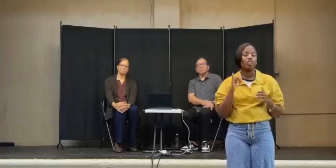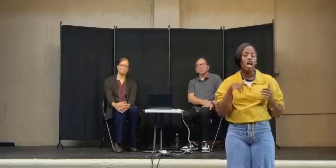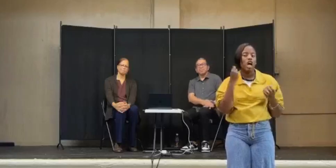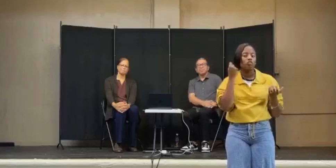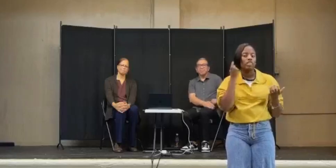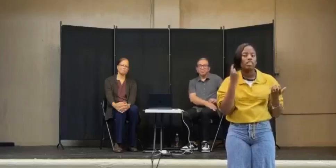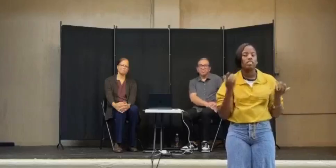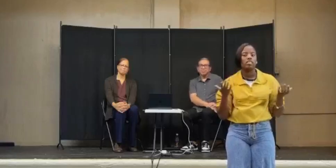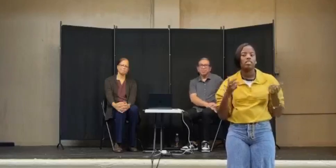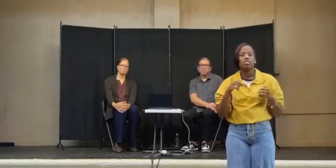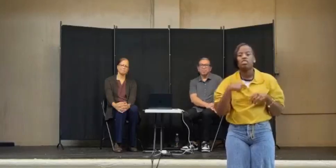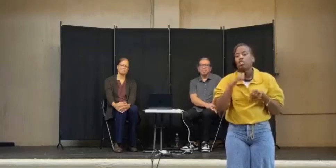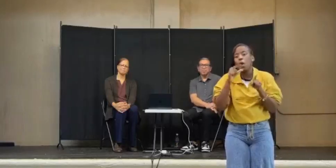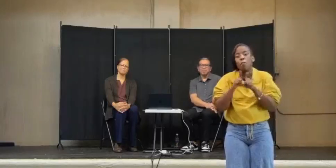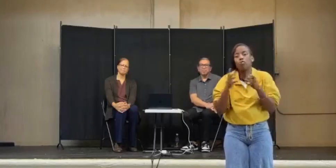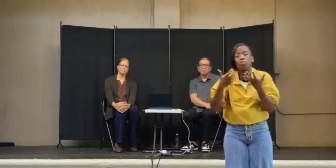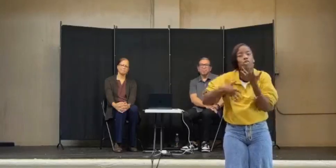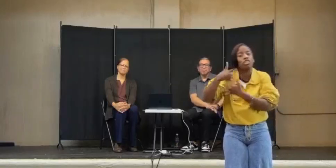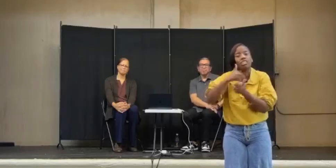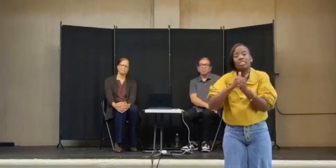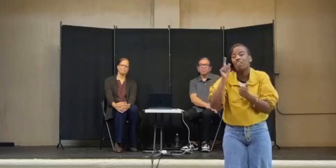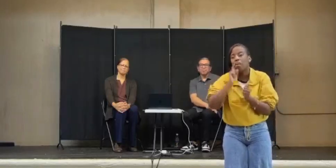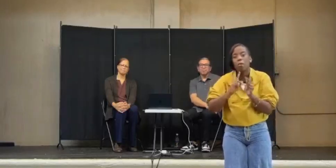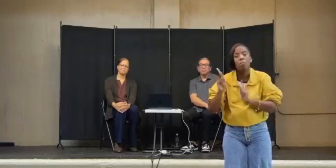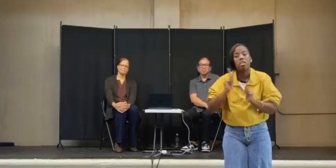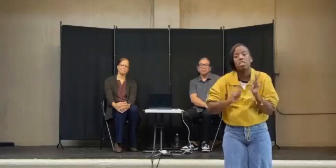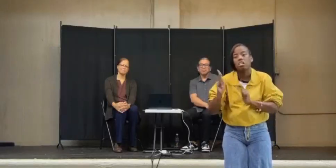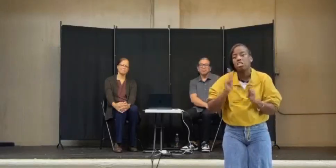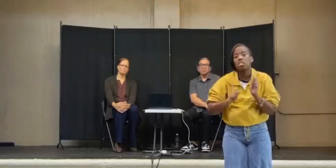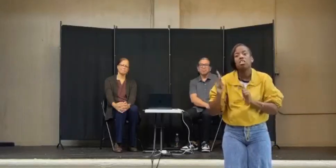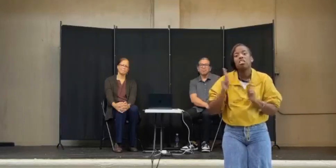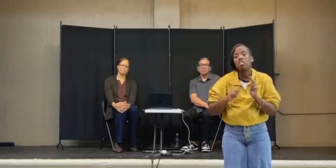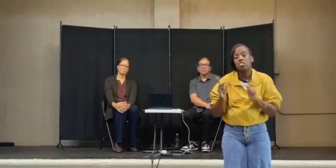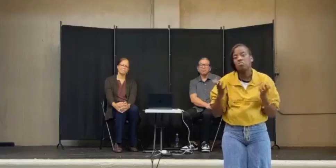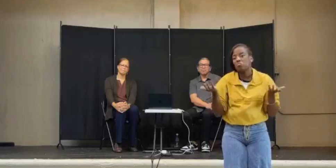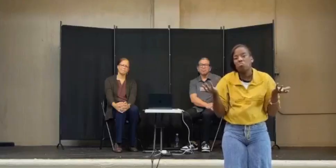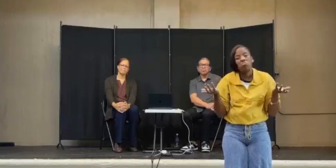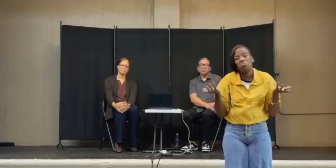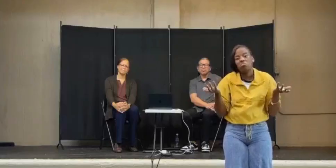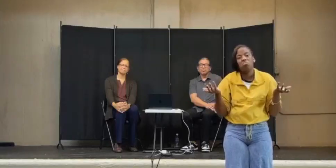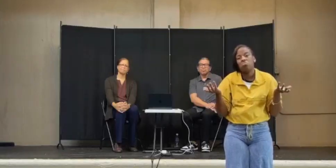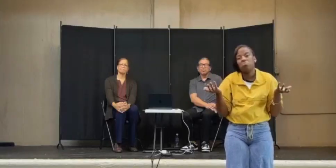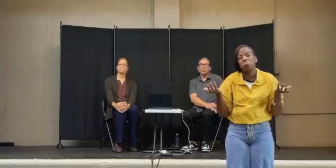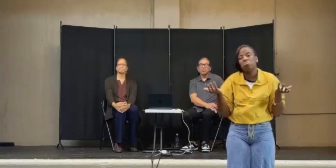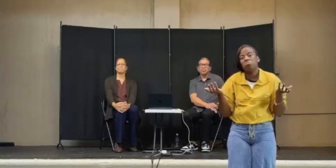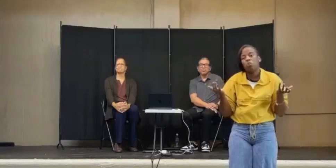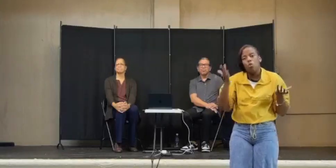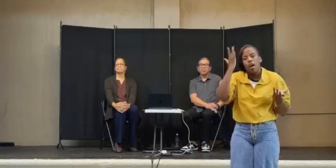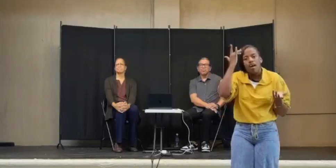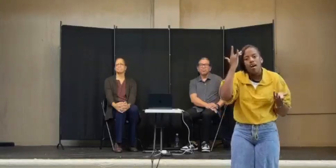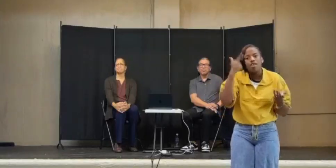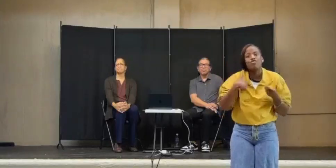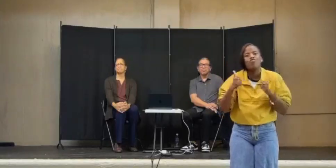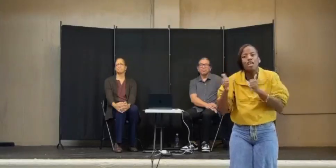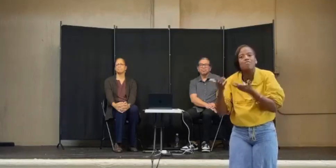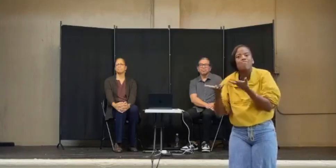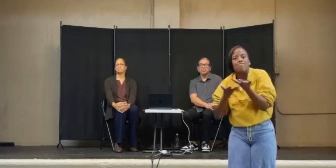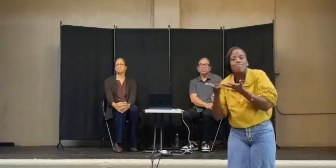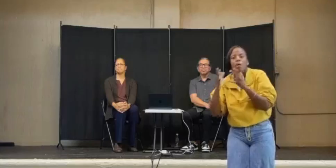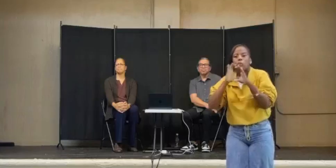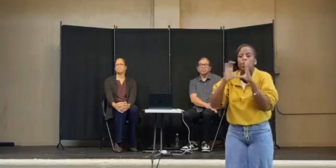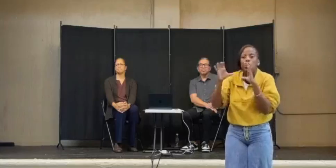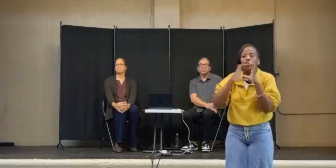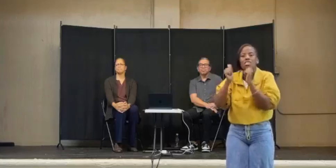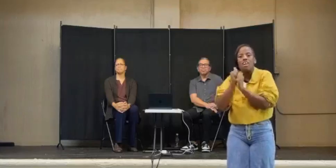experience. You know, and, you know, so I don't really hang out with many deaf people.